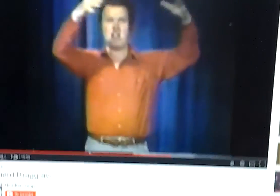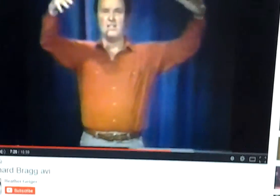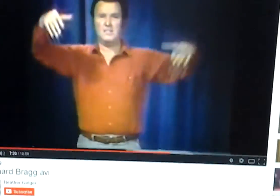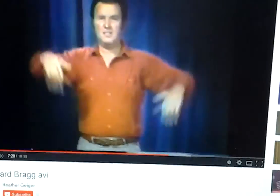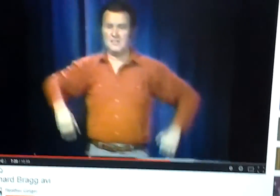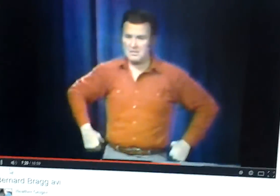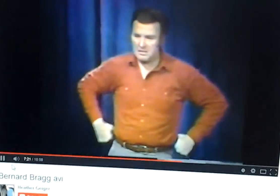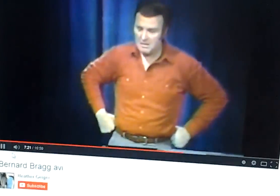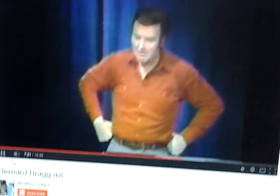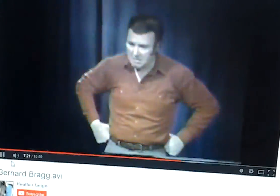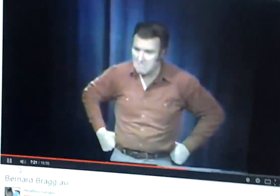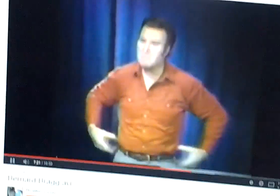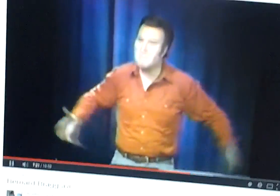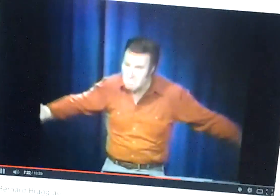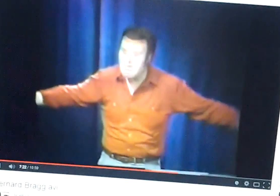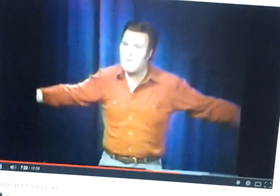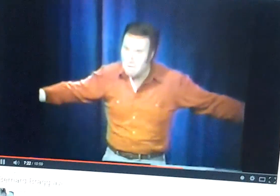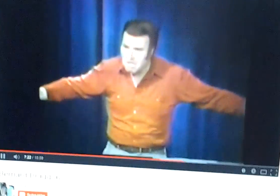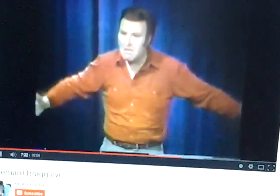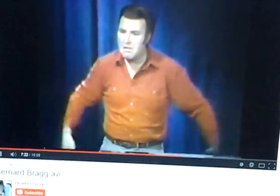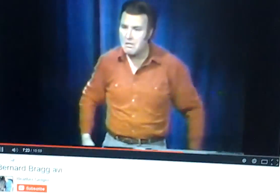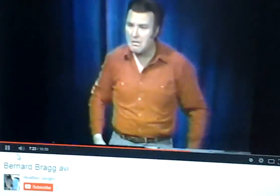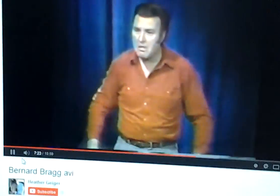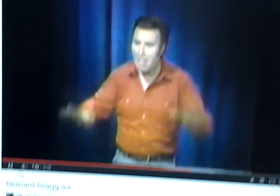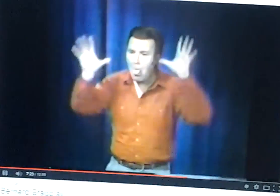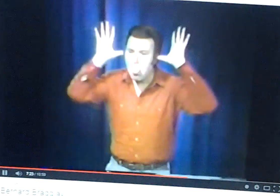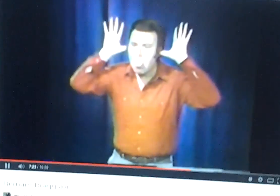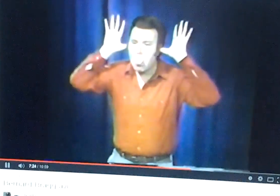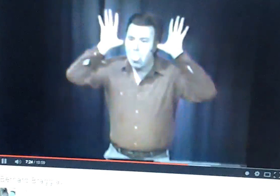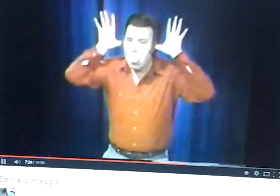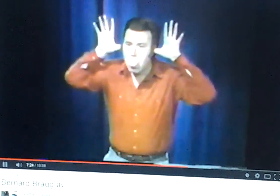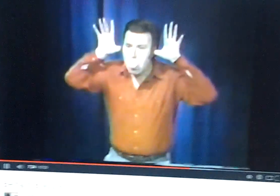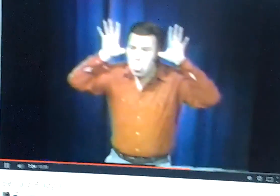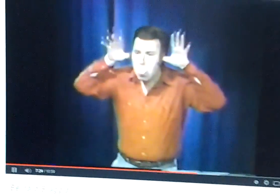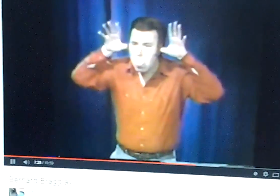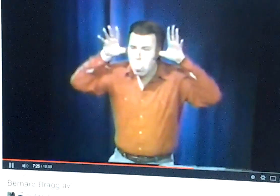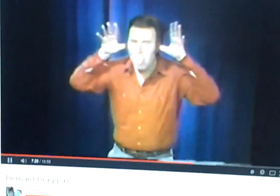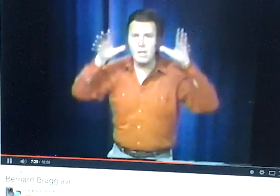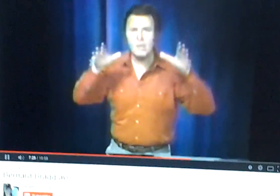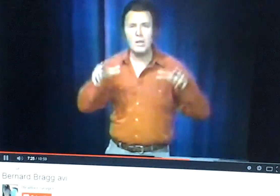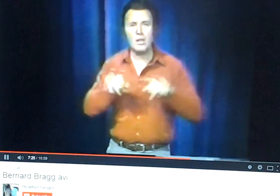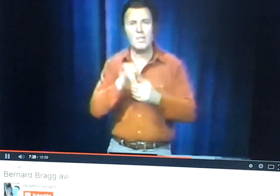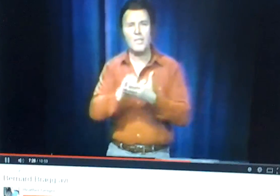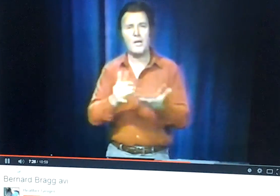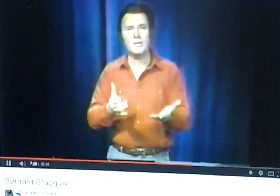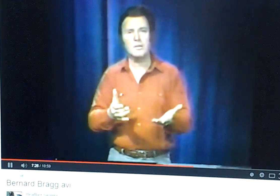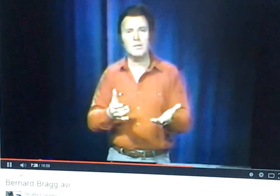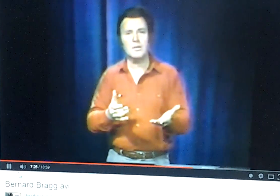So I saw a man. He was standing, looking down at me. "What are you doing?" Making faces at me.